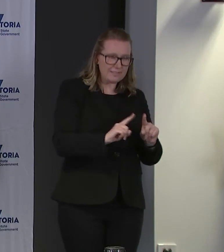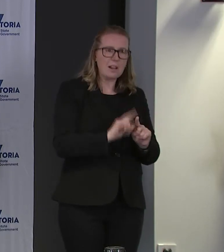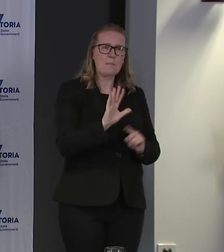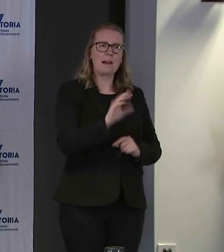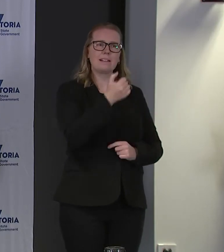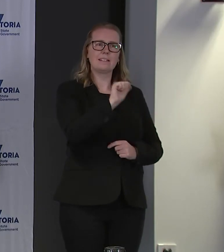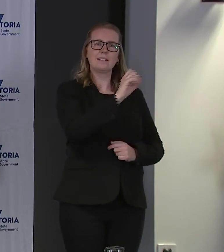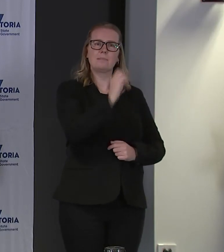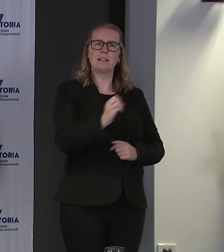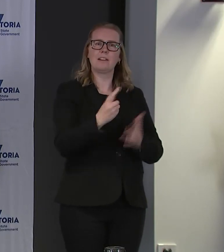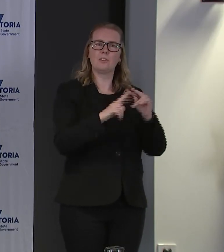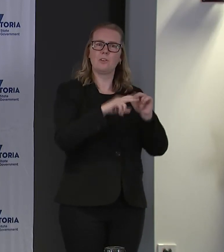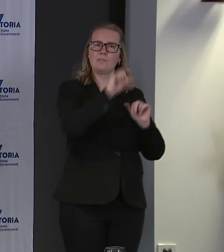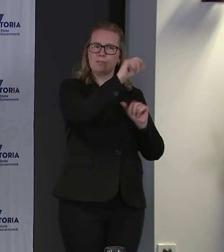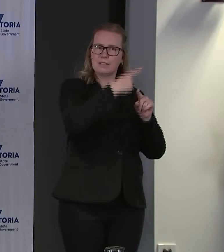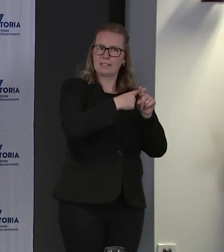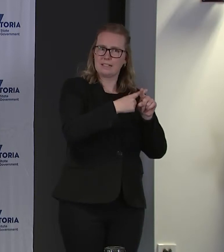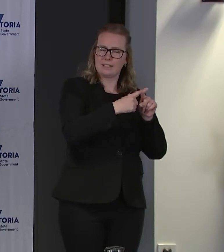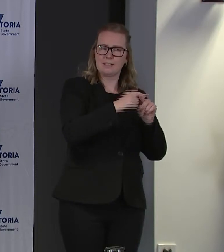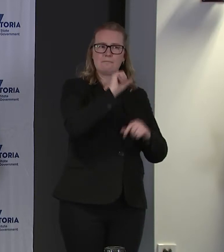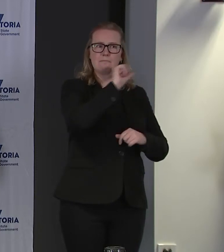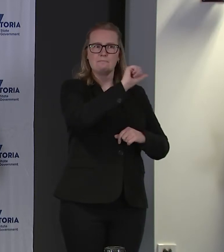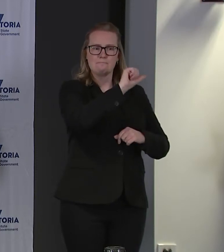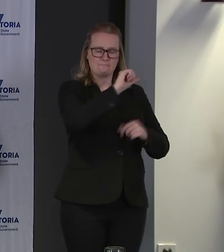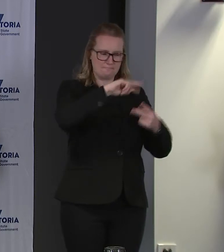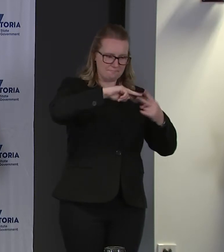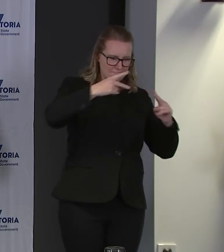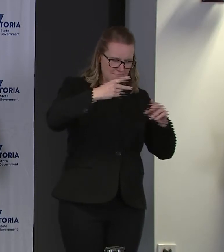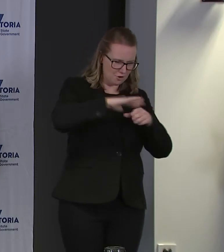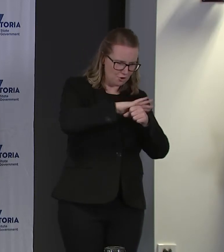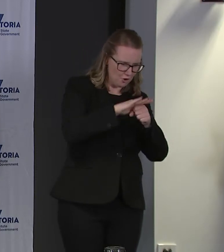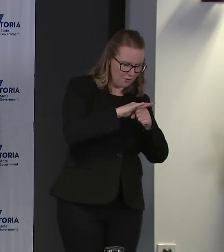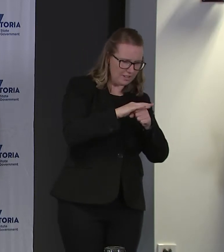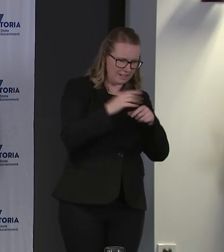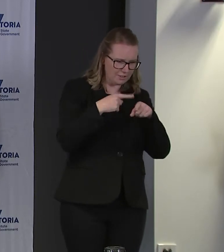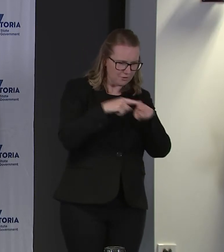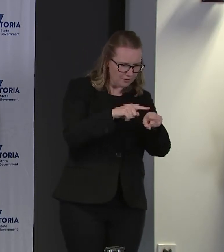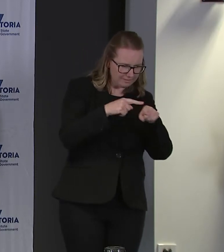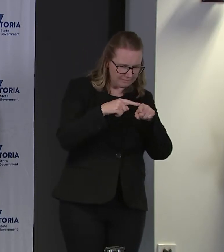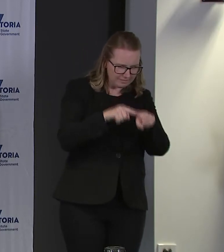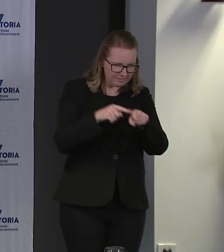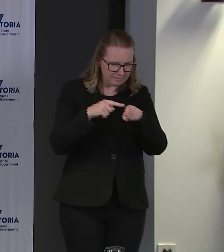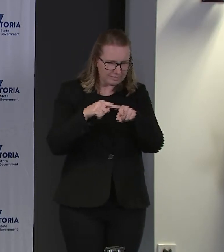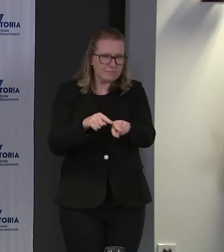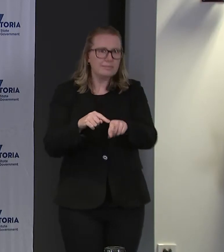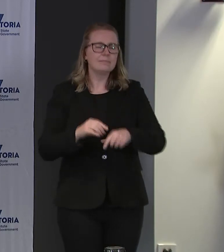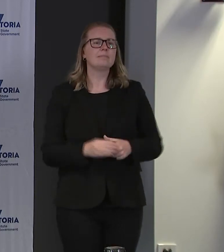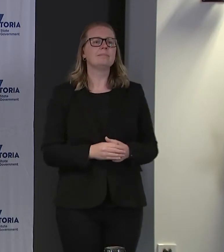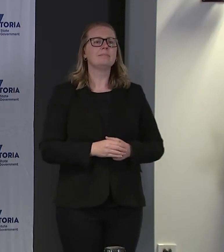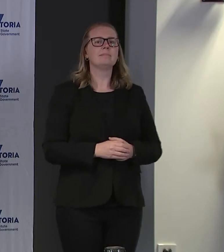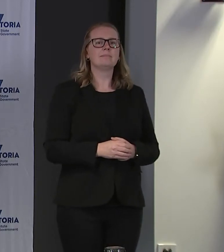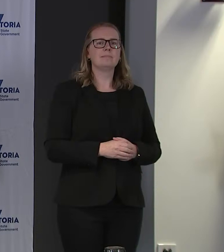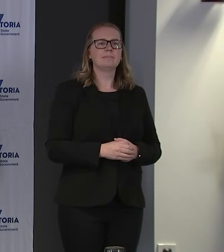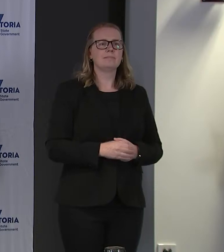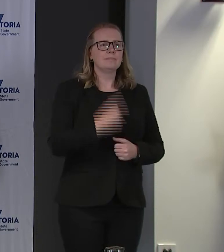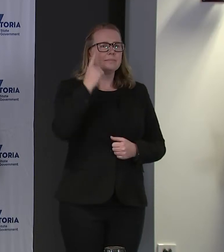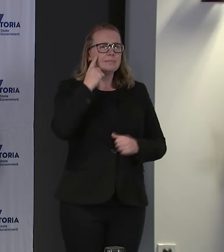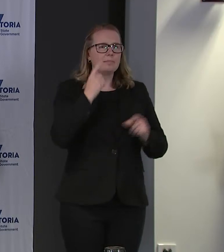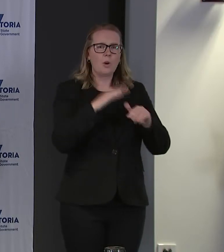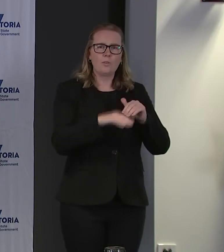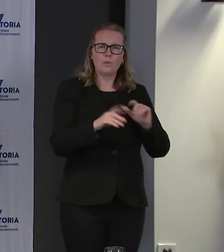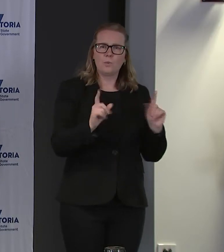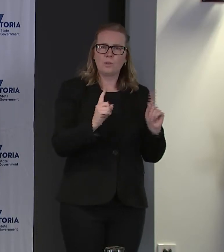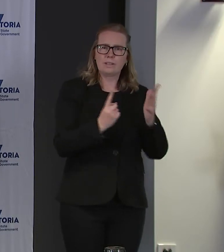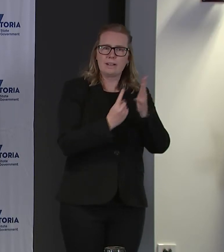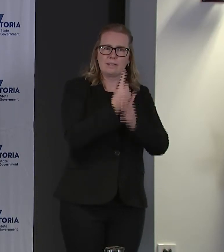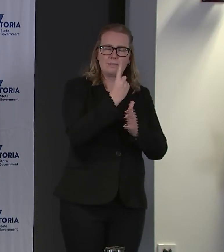their positive cases are sequenced, and they track many aspects of what's happening with that